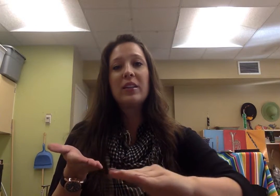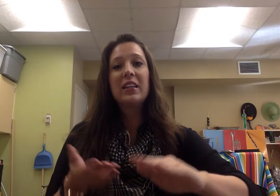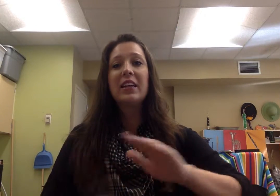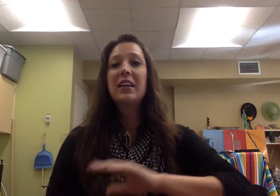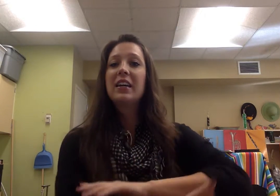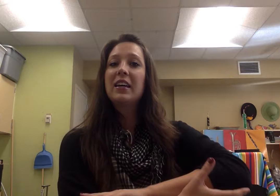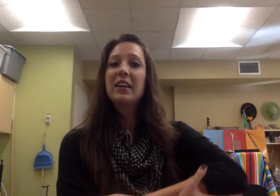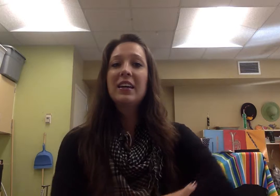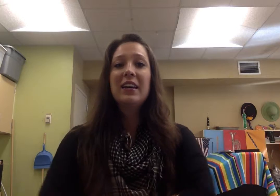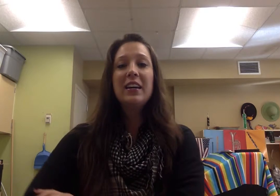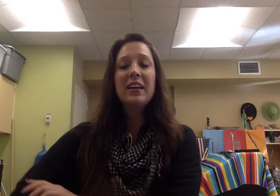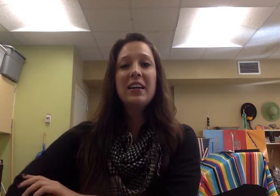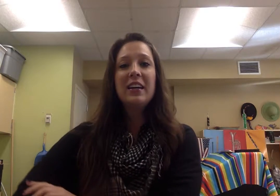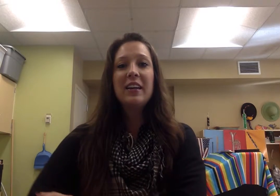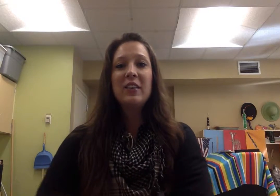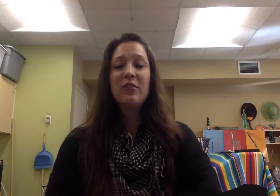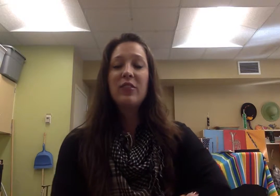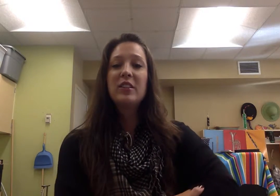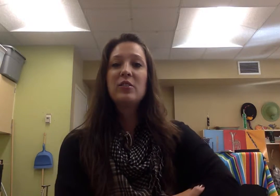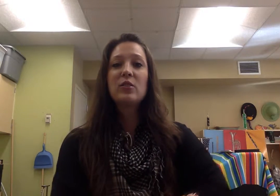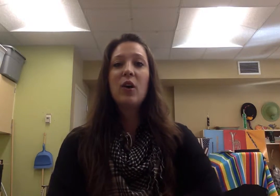holy infant, so